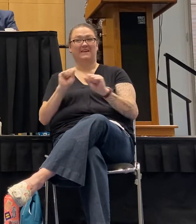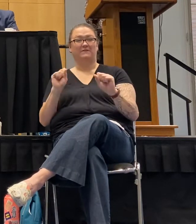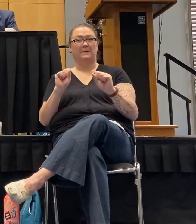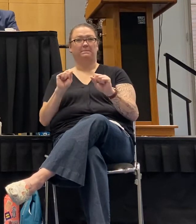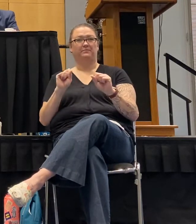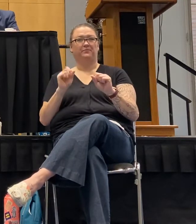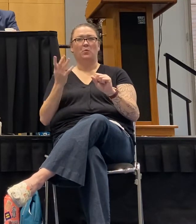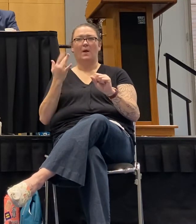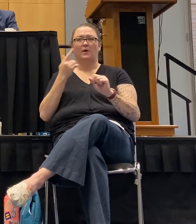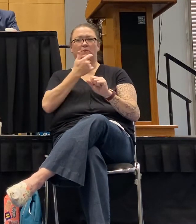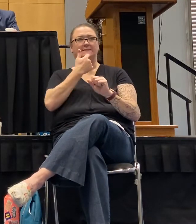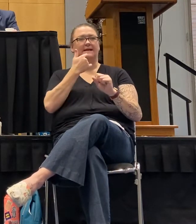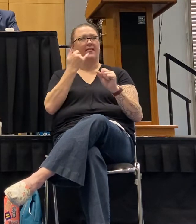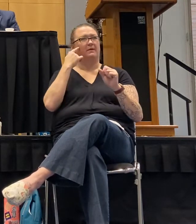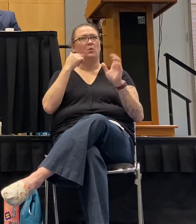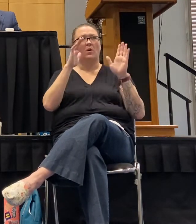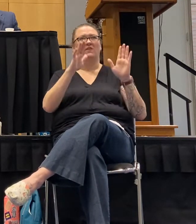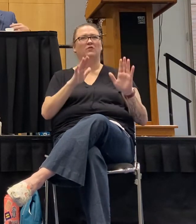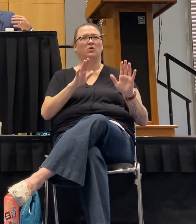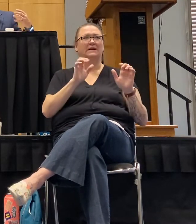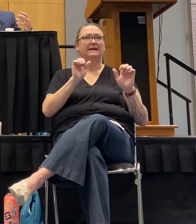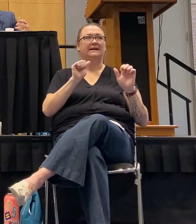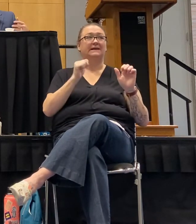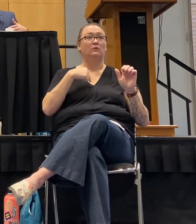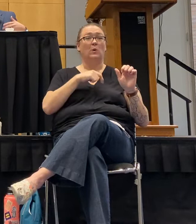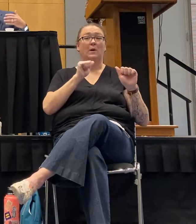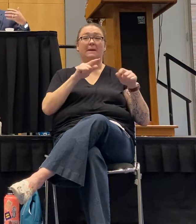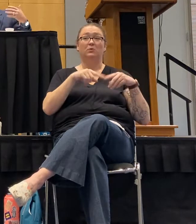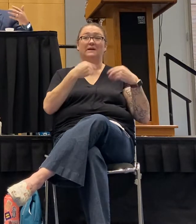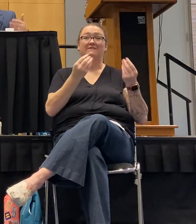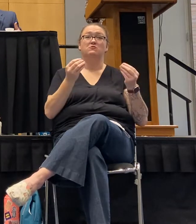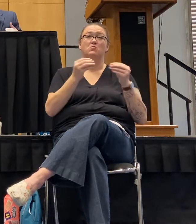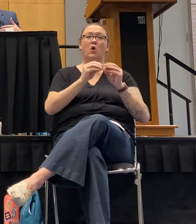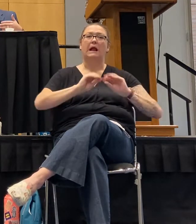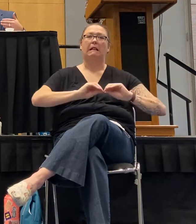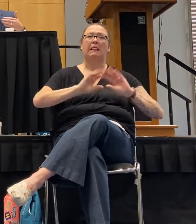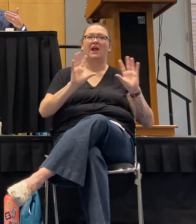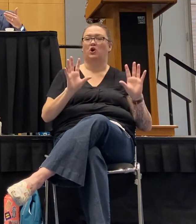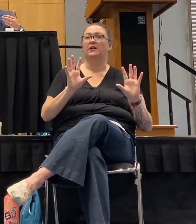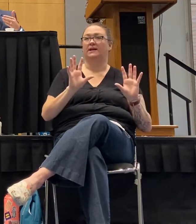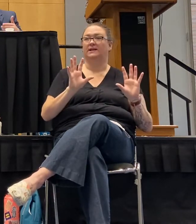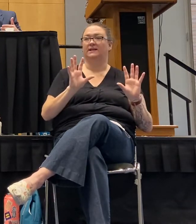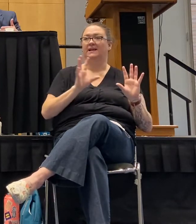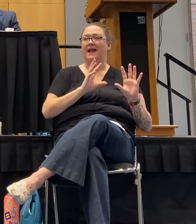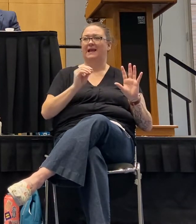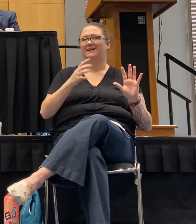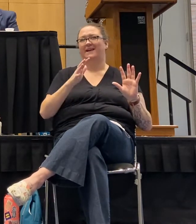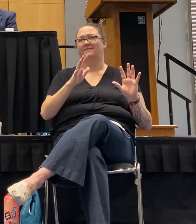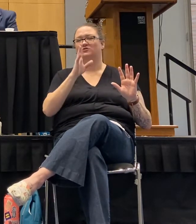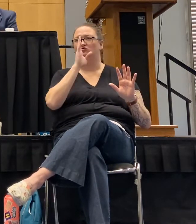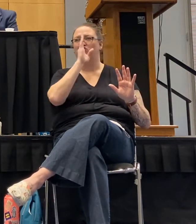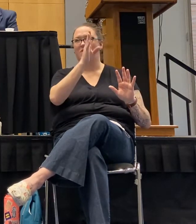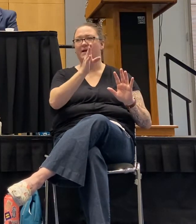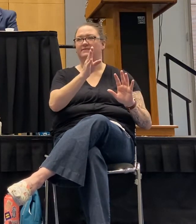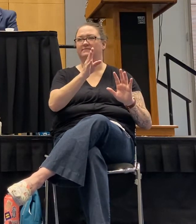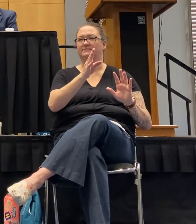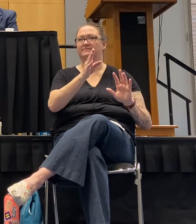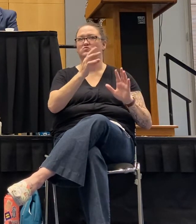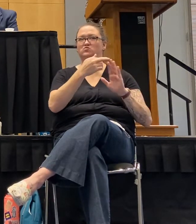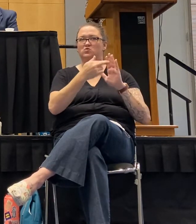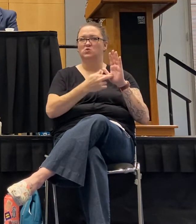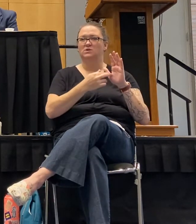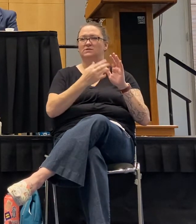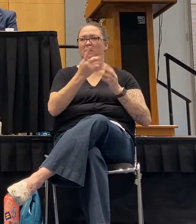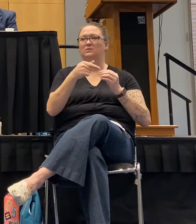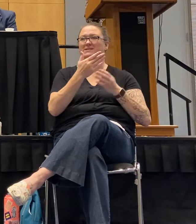Julie. I think it'd be wonderful if the Department of State were able to give more clarity and kind of direct objectives with some of that when it